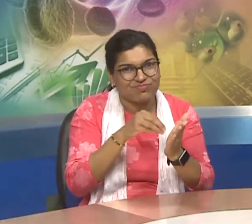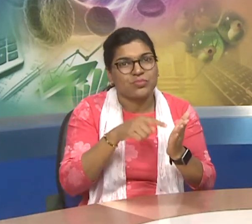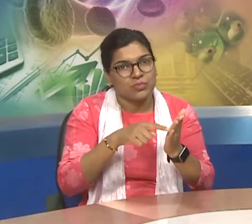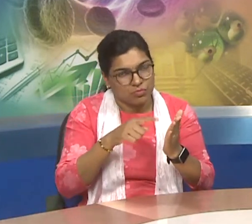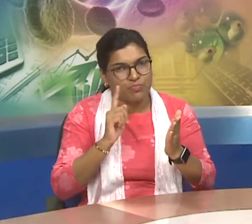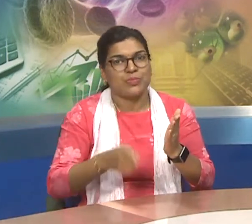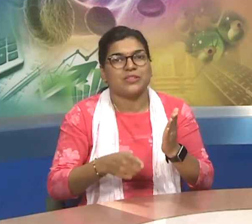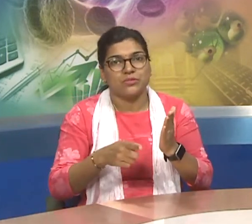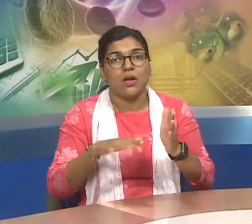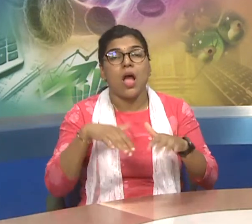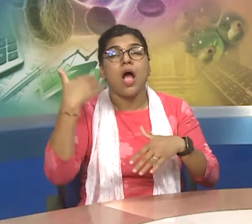hand